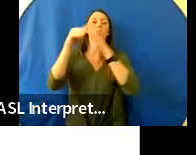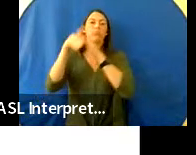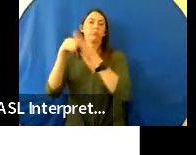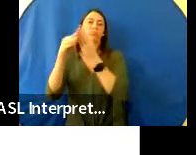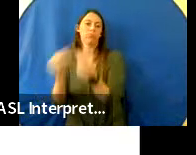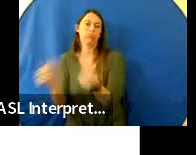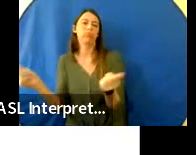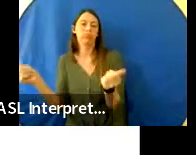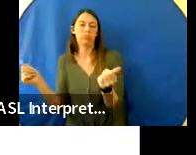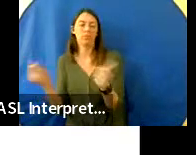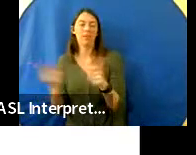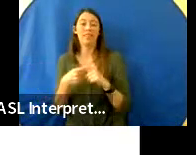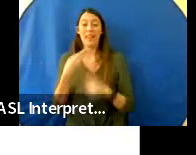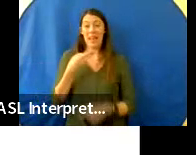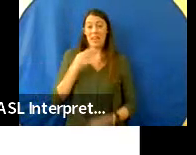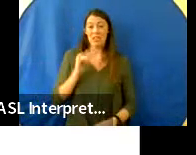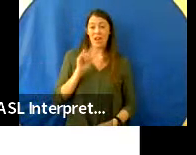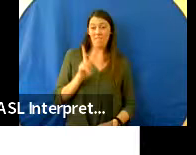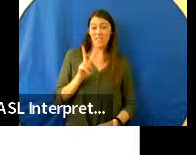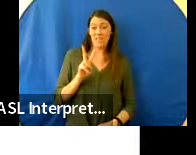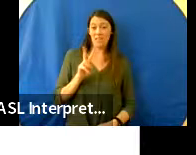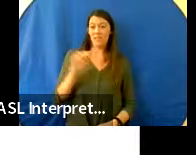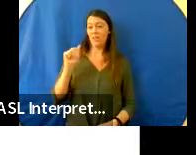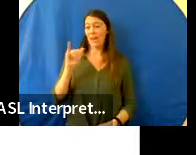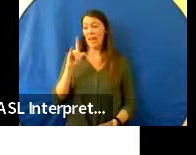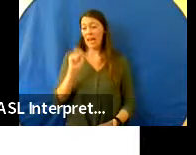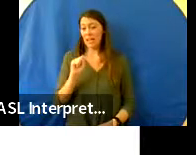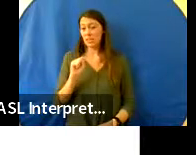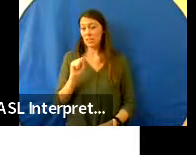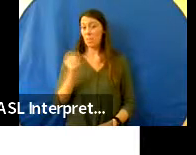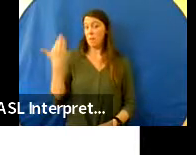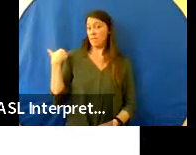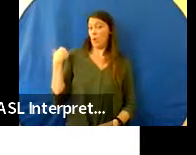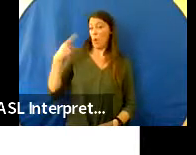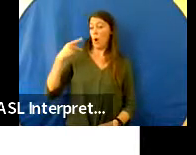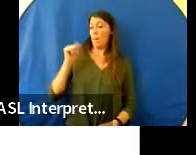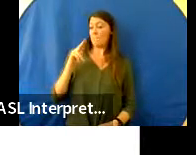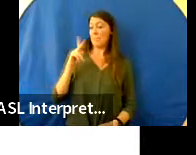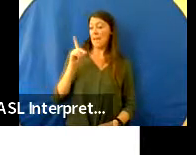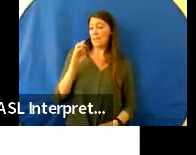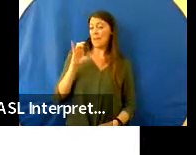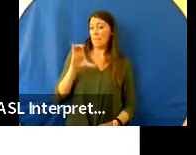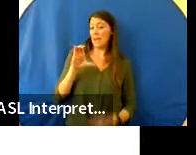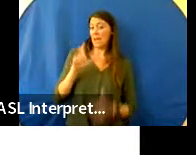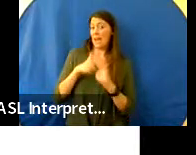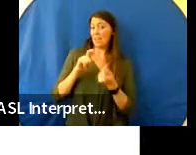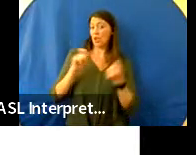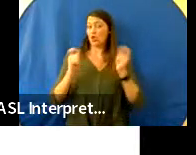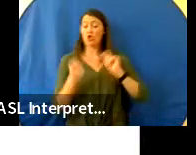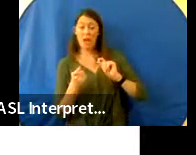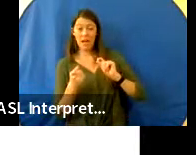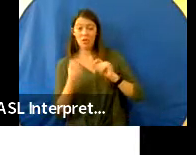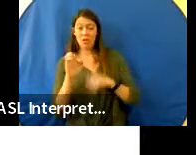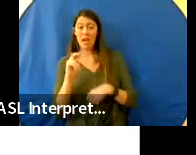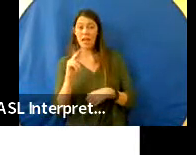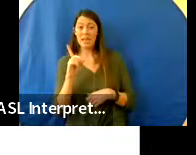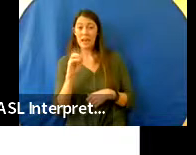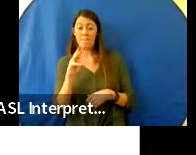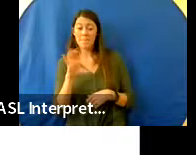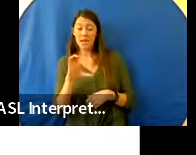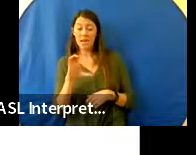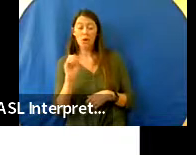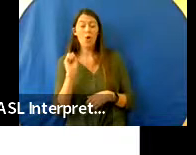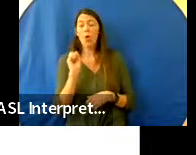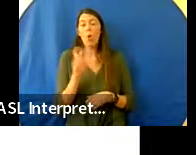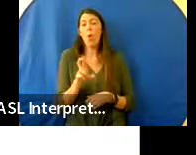was that an endemic, was it pandemic at one point and it went to endemic? Or was it pandemic and it went through all three stages? But in other words, things